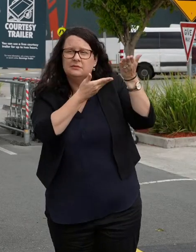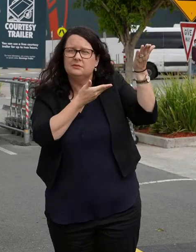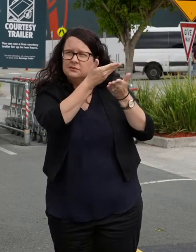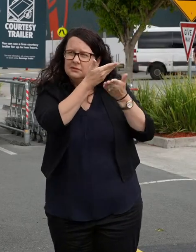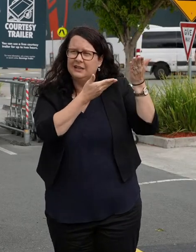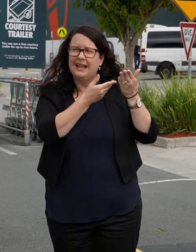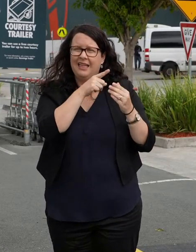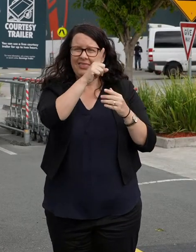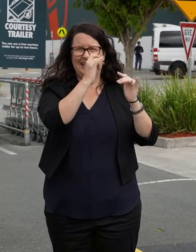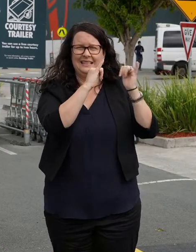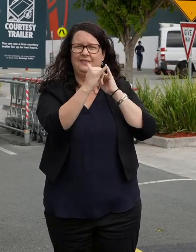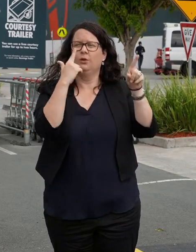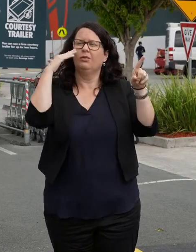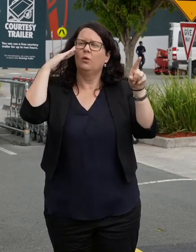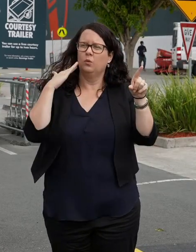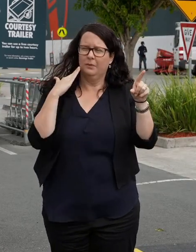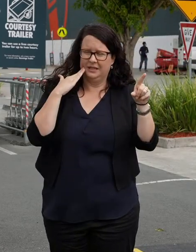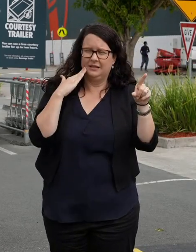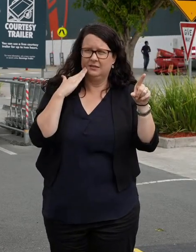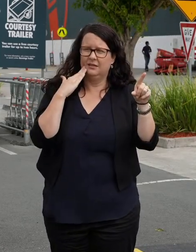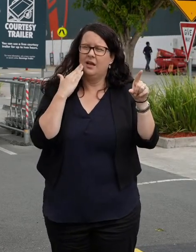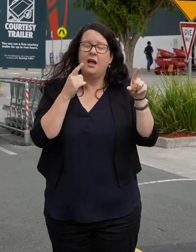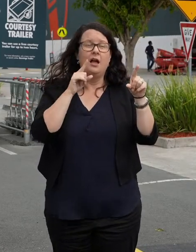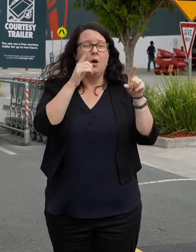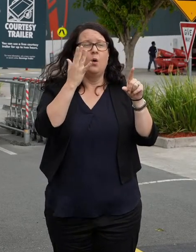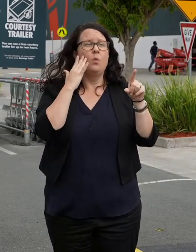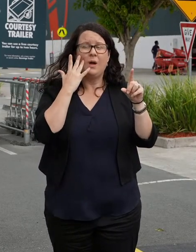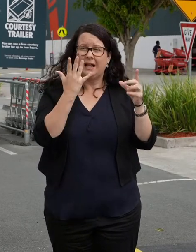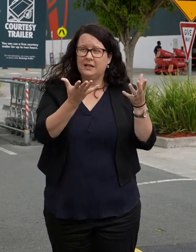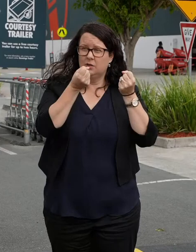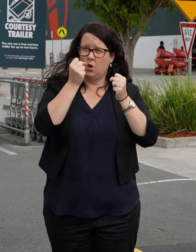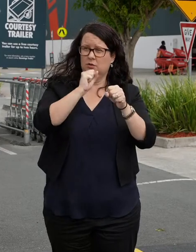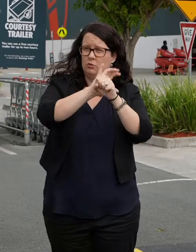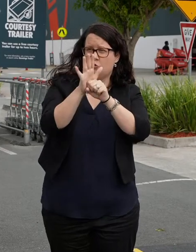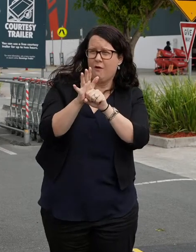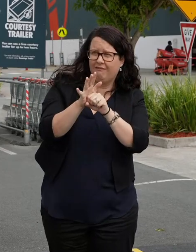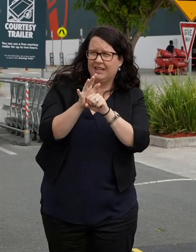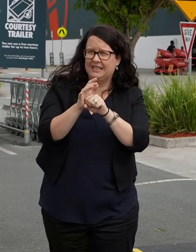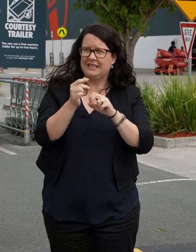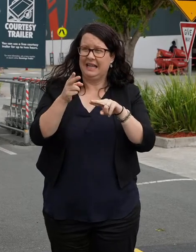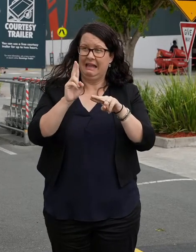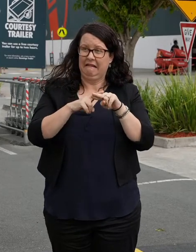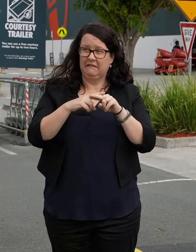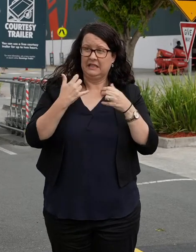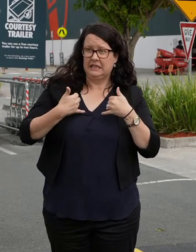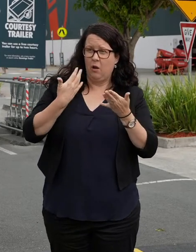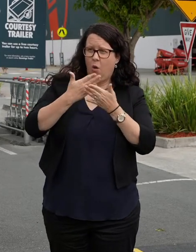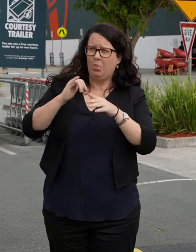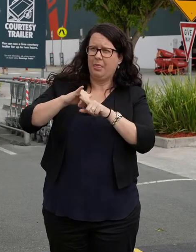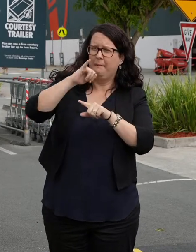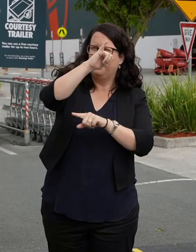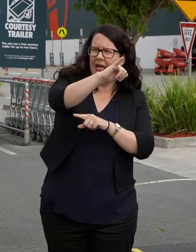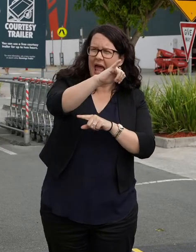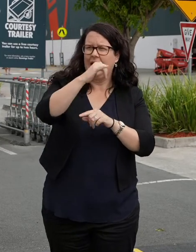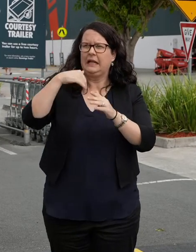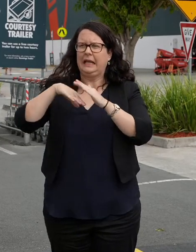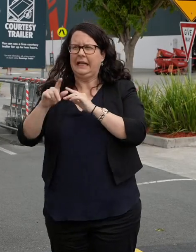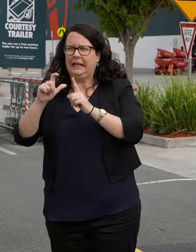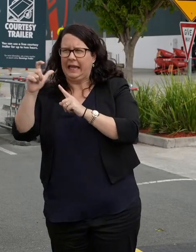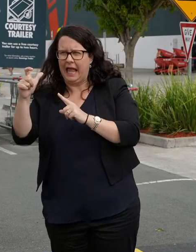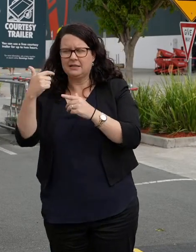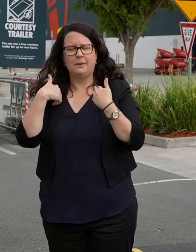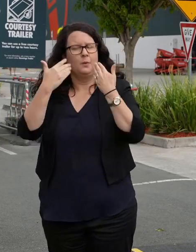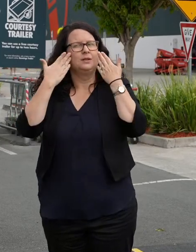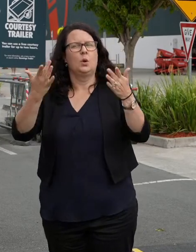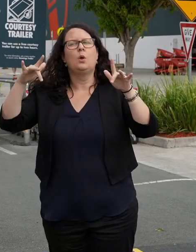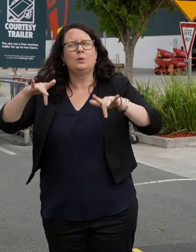more information about her movements, when she was infectious and whether she was at all infectious on the flight or in the community in Cairns. But it's too early to say